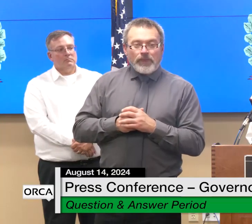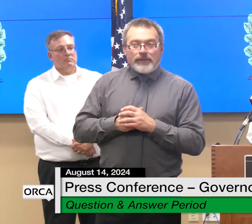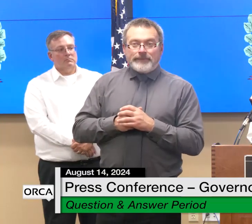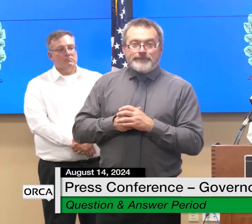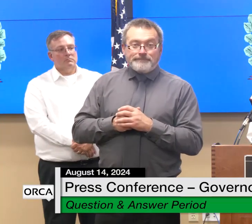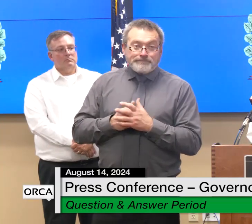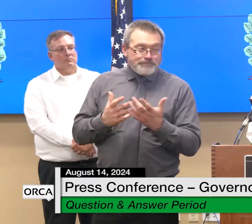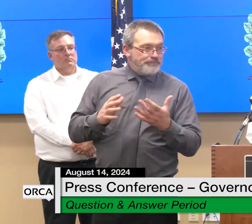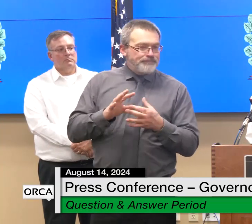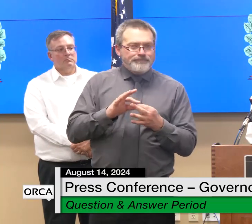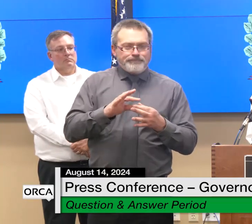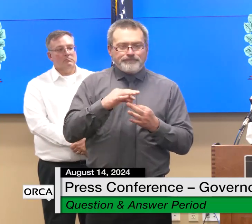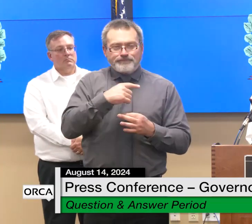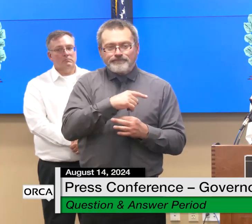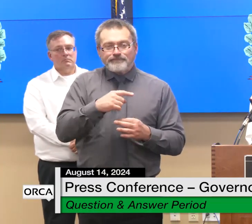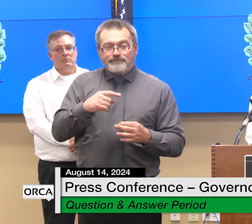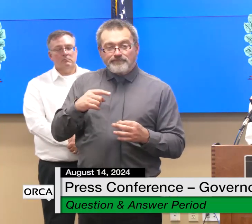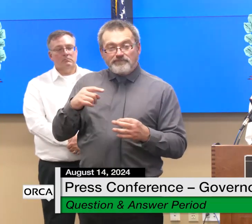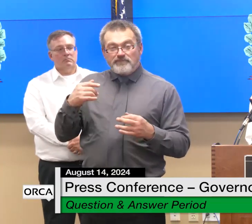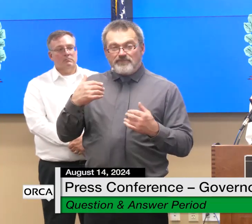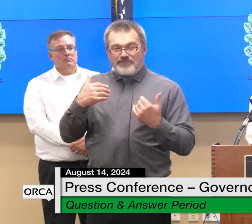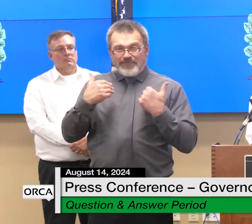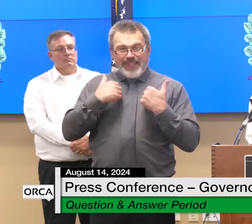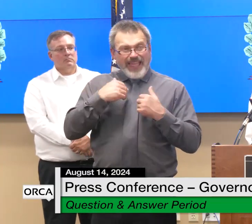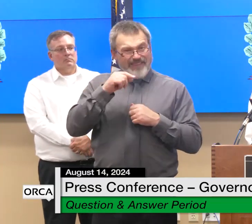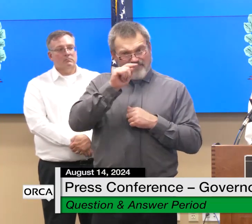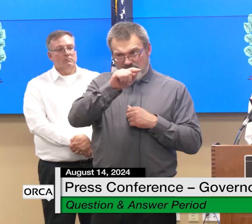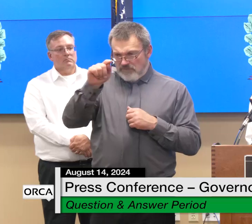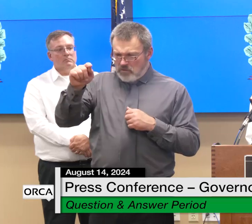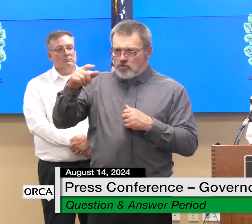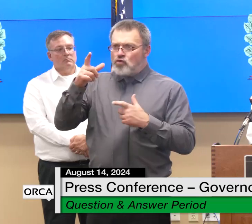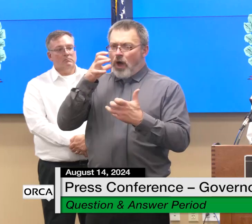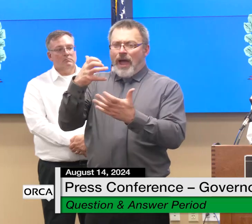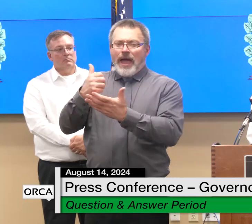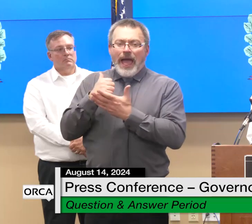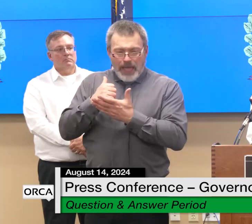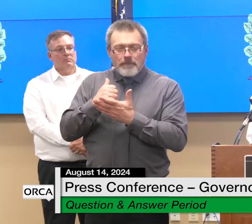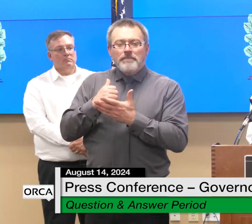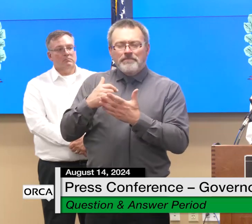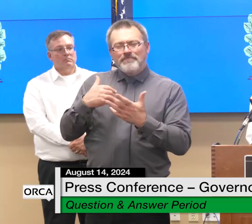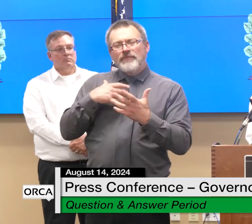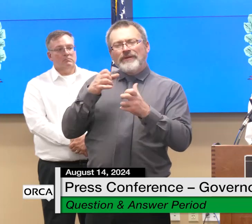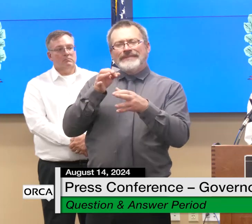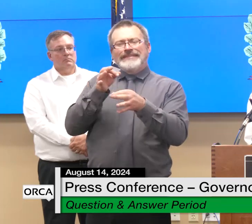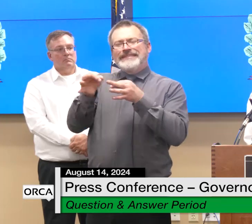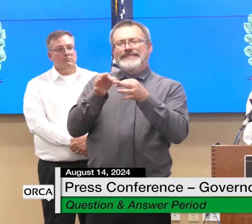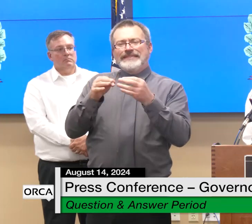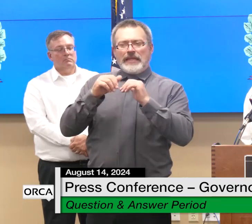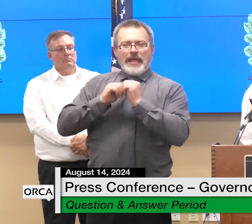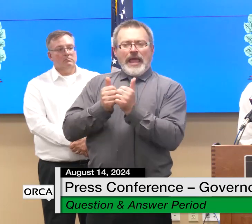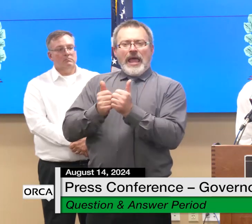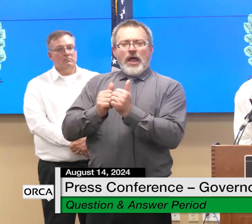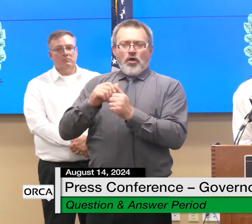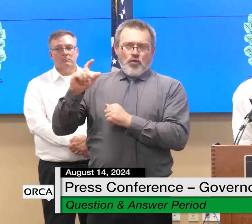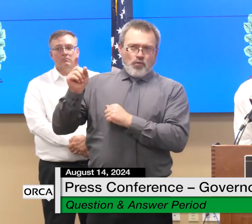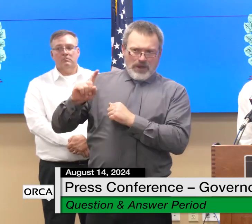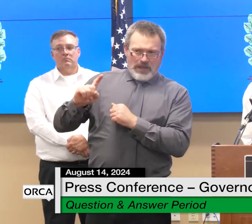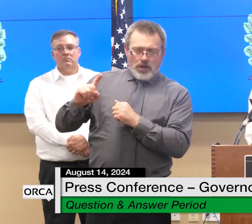but there are still a number of people who want to help. So that's why we're advocating for people to sign up. Because there's still a lot of work to